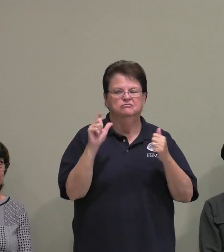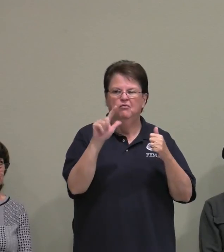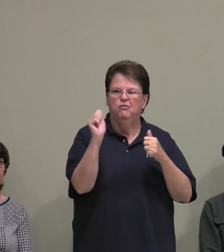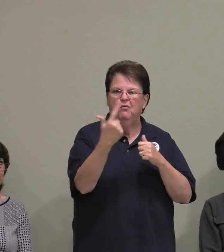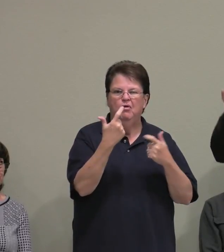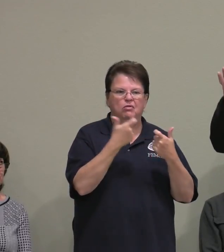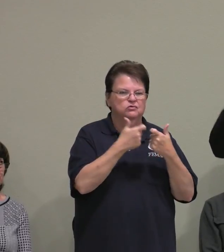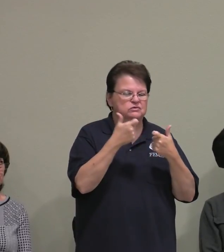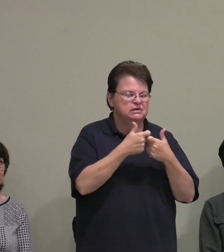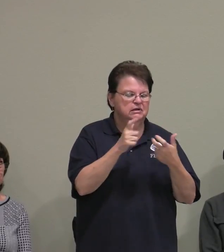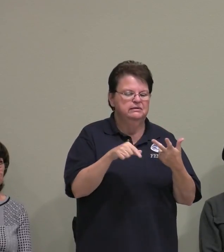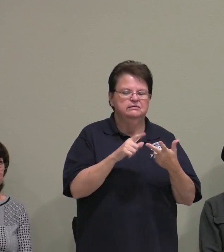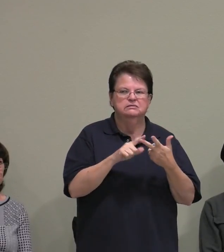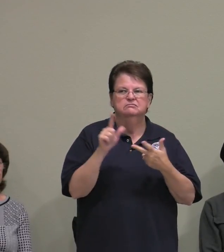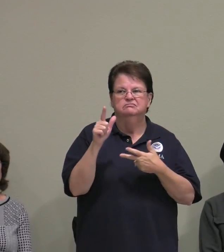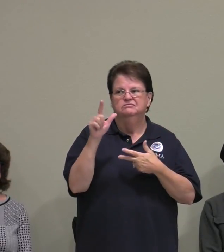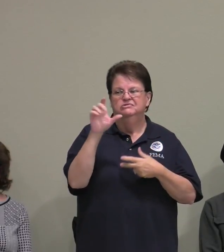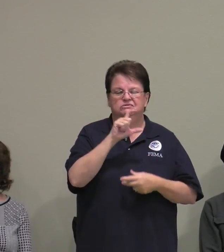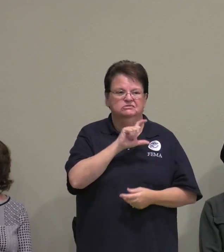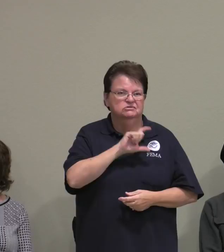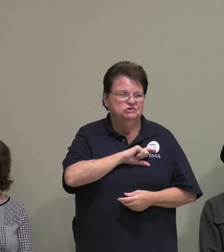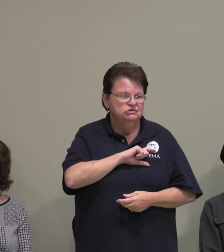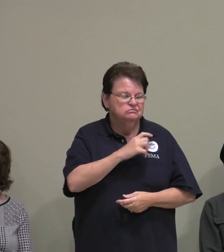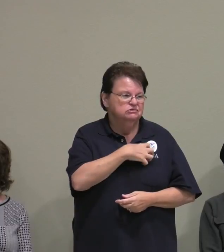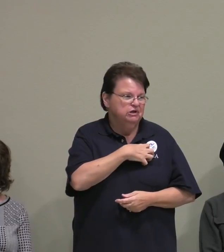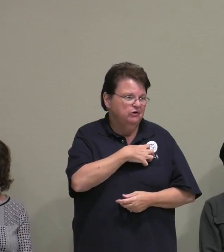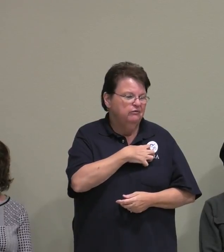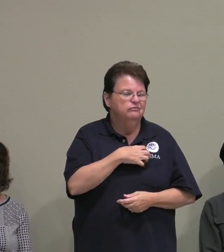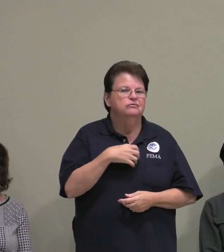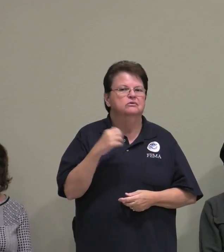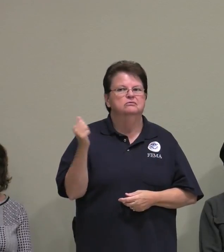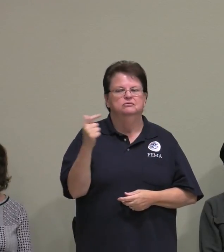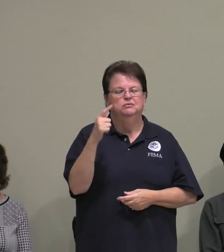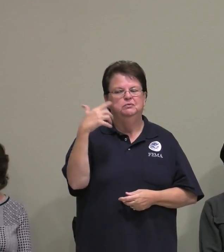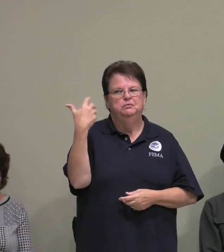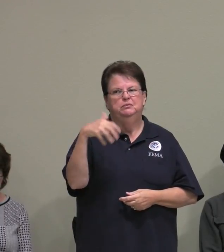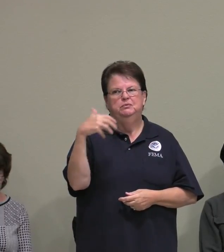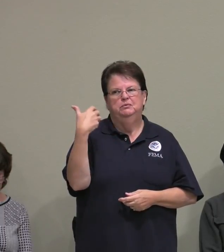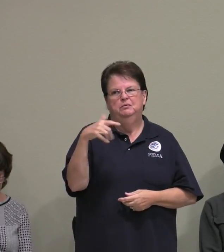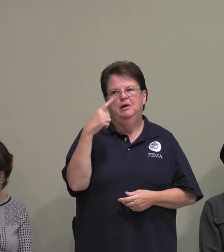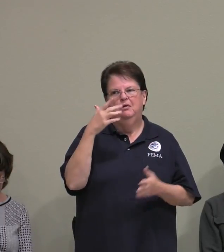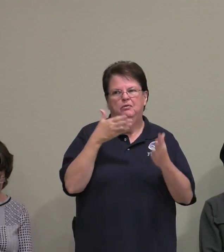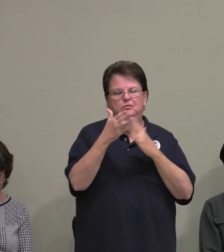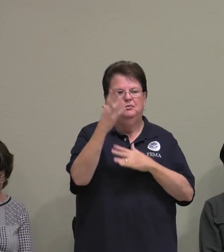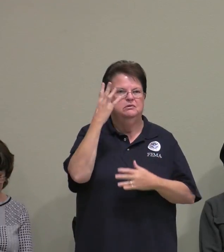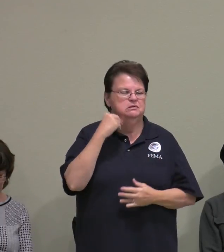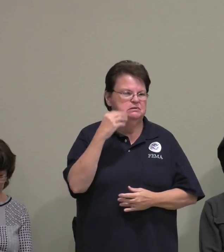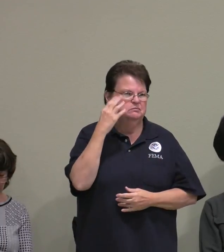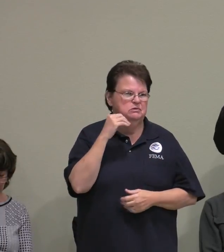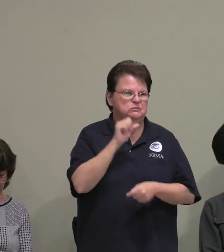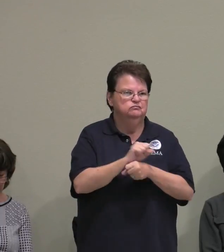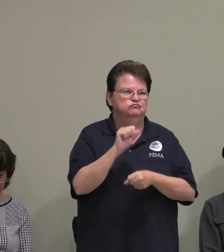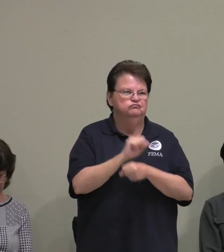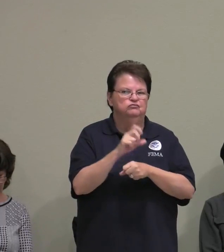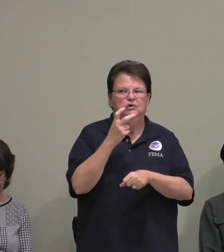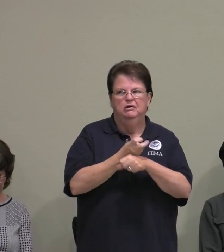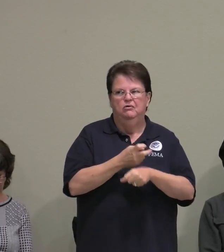folks, your sheriff, who has been amazing through this whole ordeal and working hard.